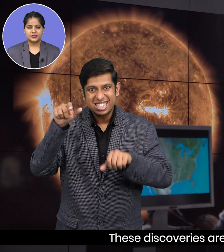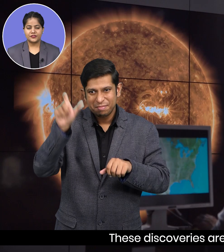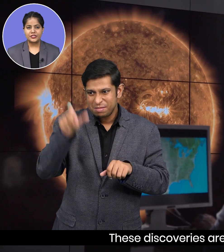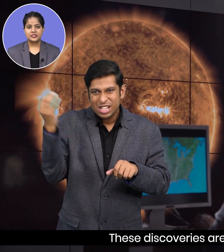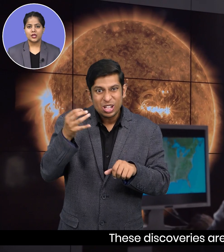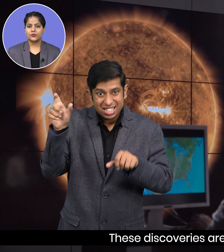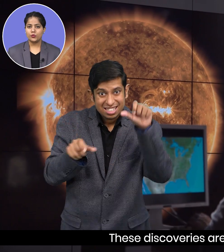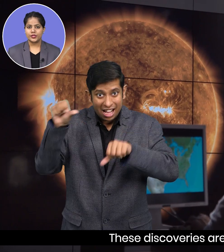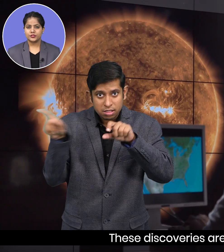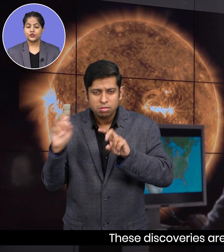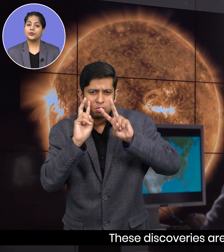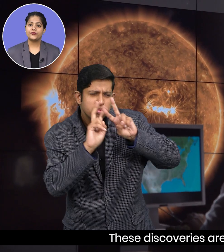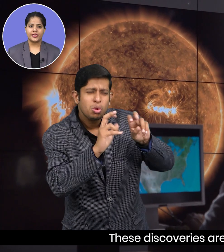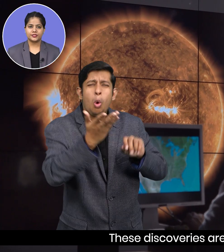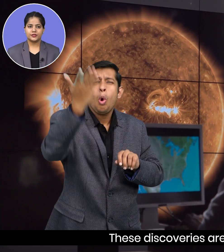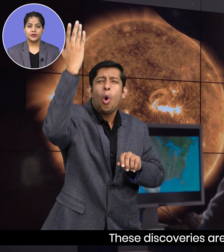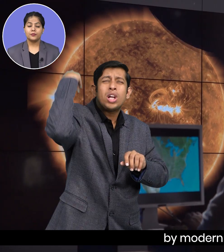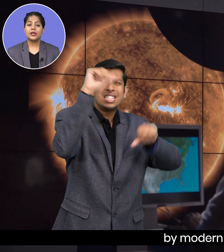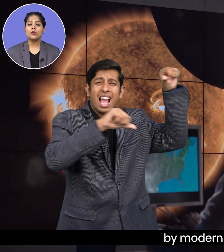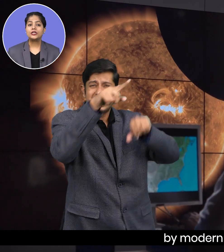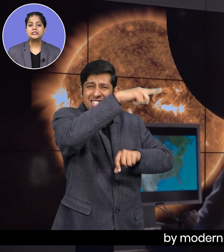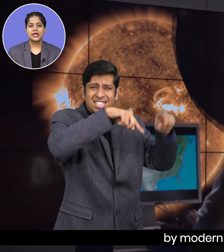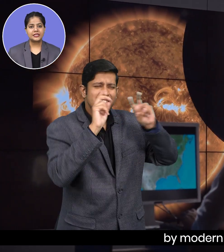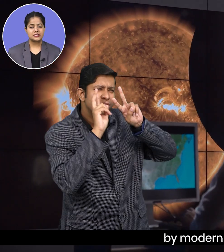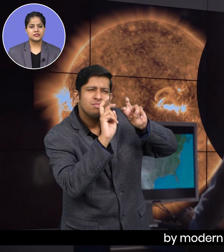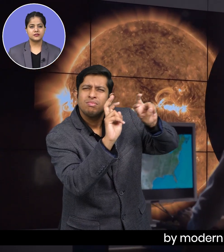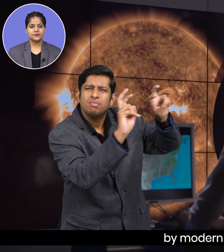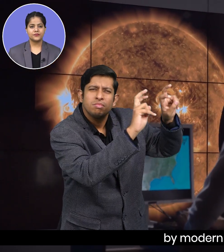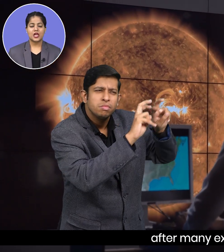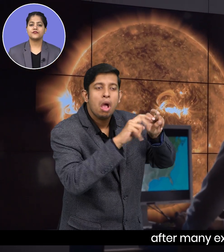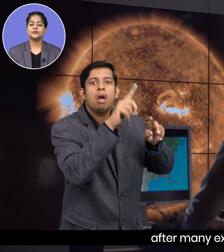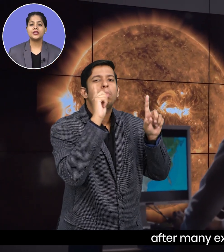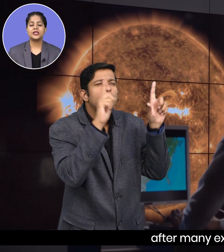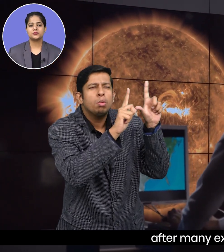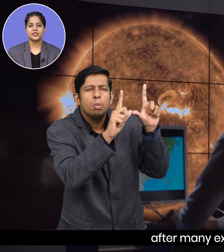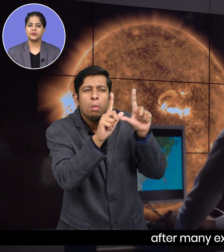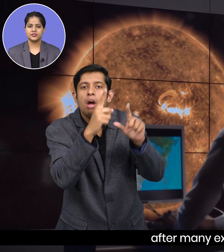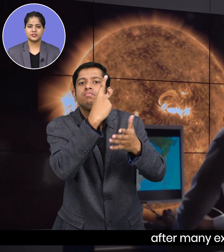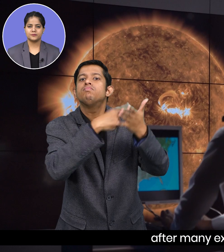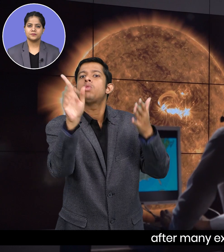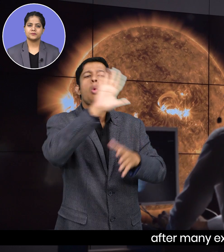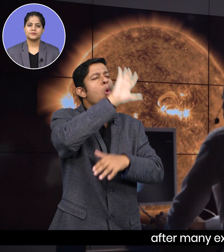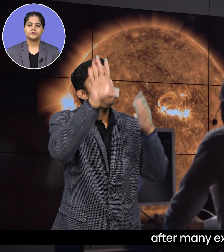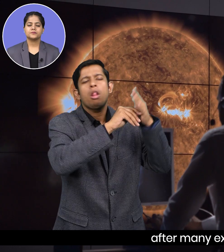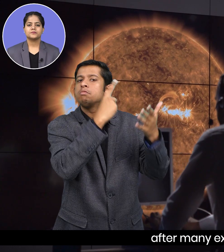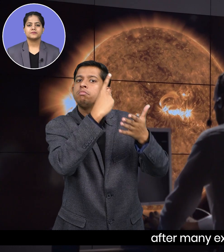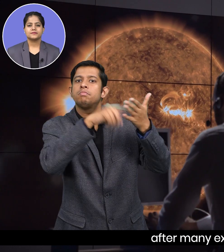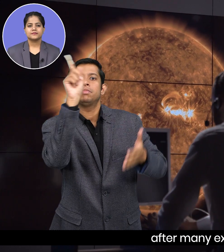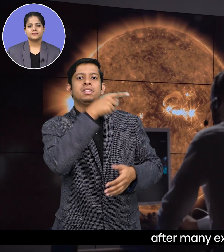These discoveries are proven to be right by modern scientists after many experiments.